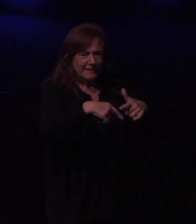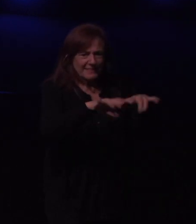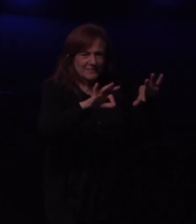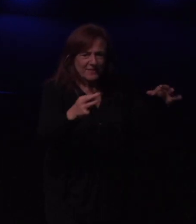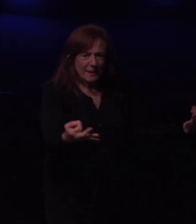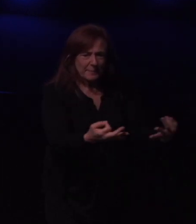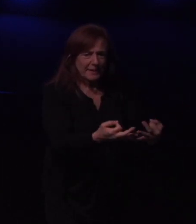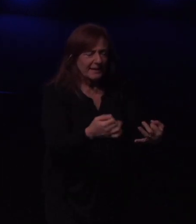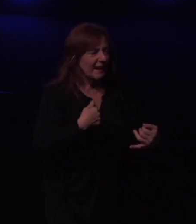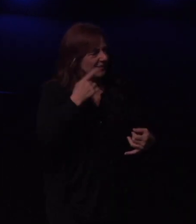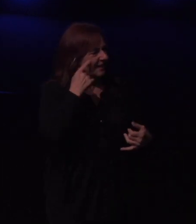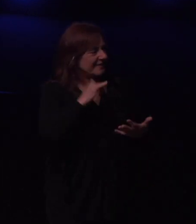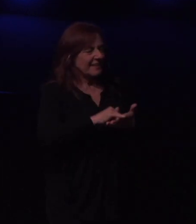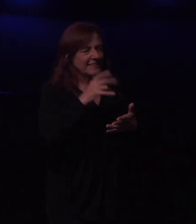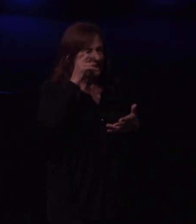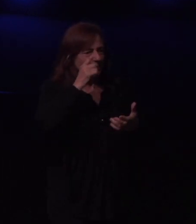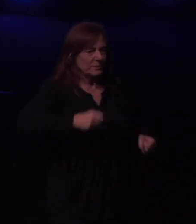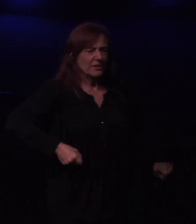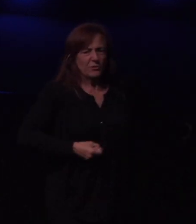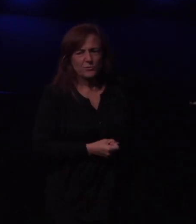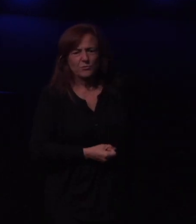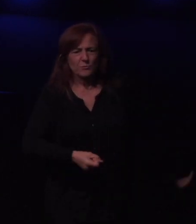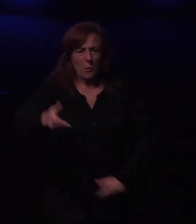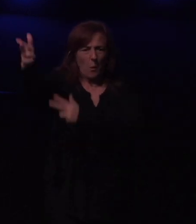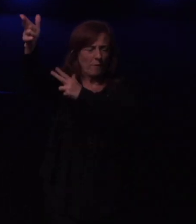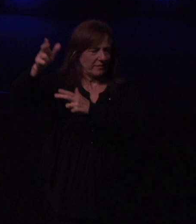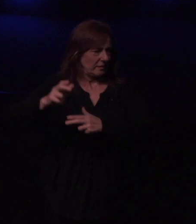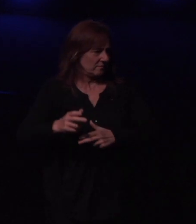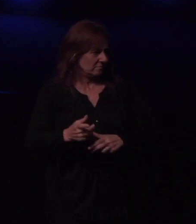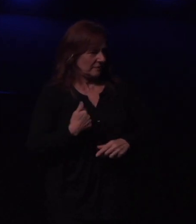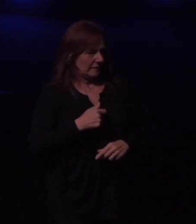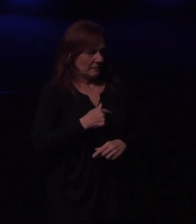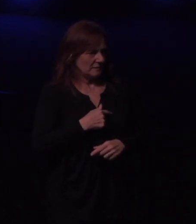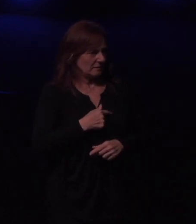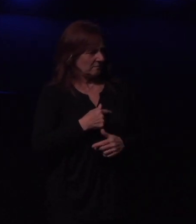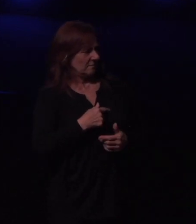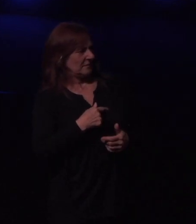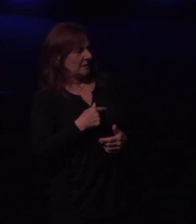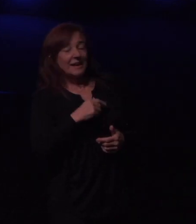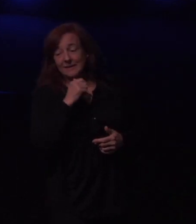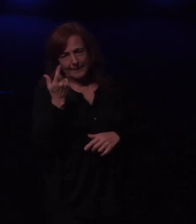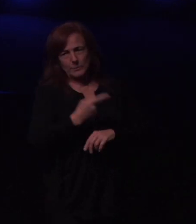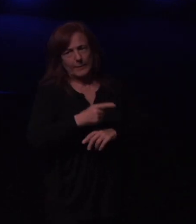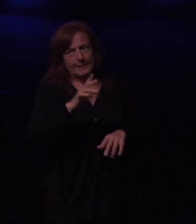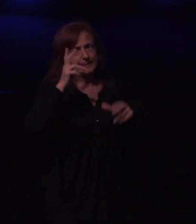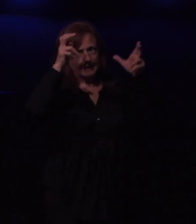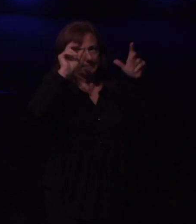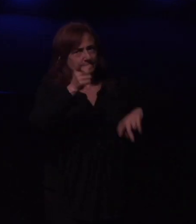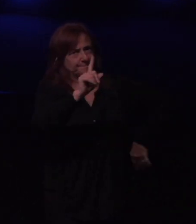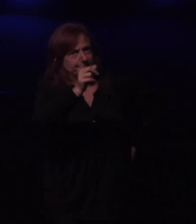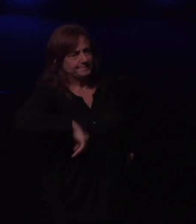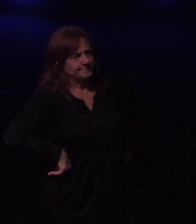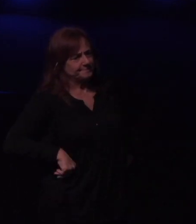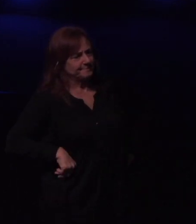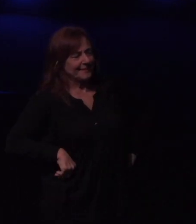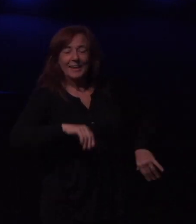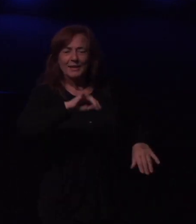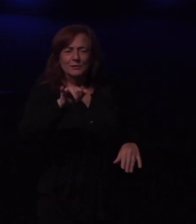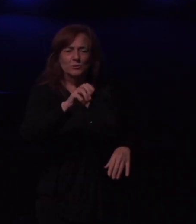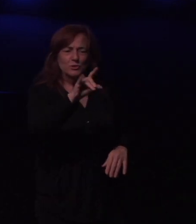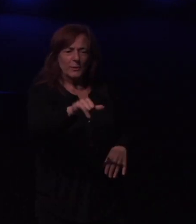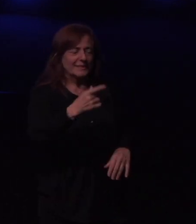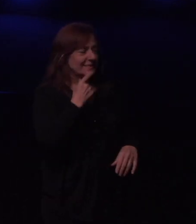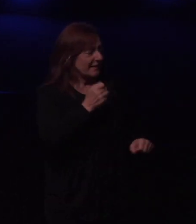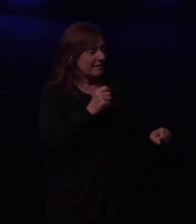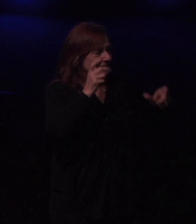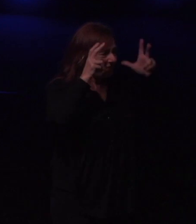family, and I think the devil wants to throw everything he has at us. So not today, Satan. What I think it was Jody. Jody said, the